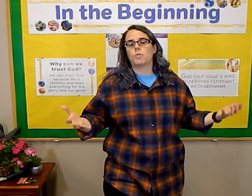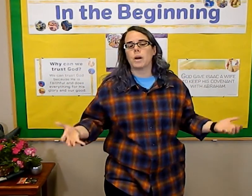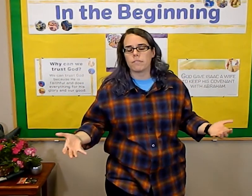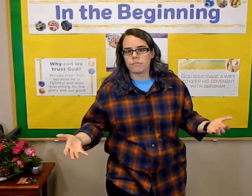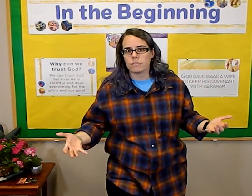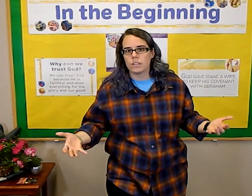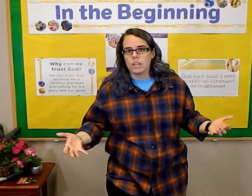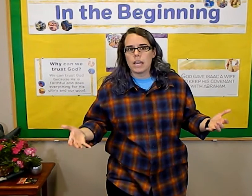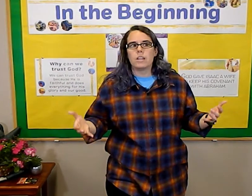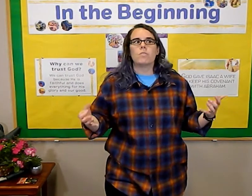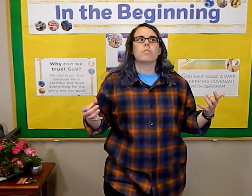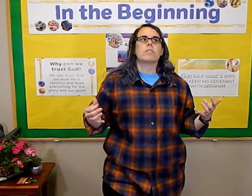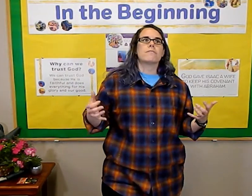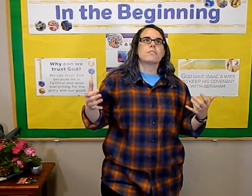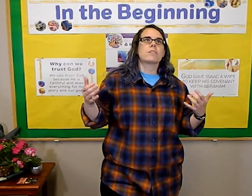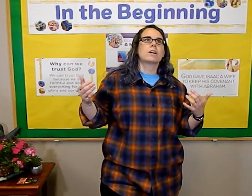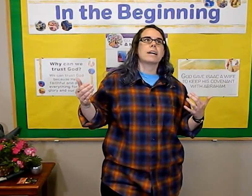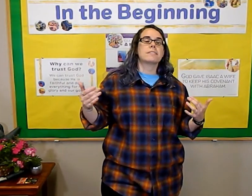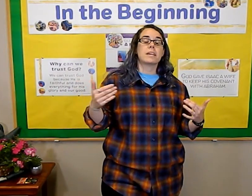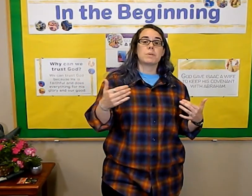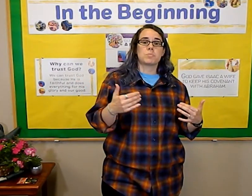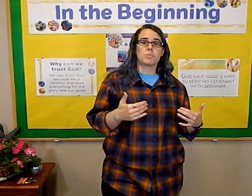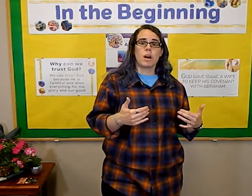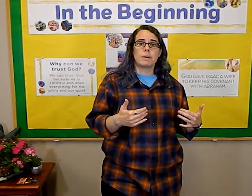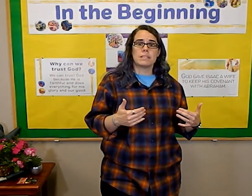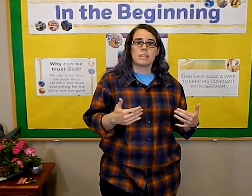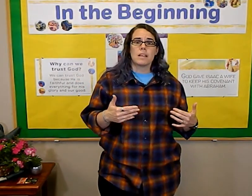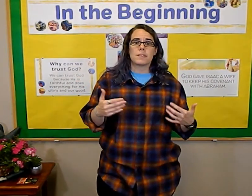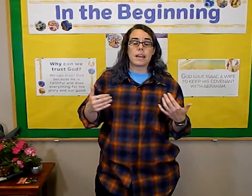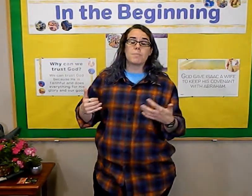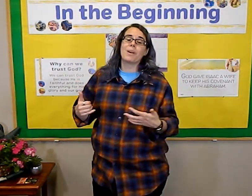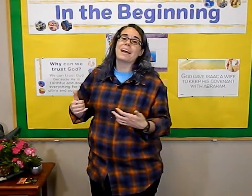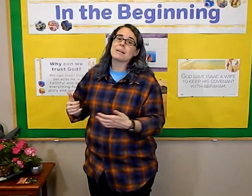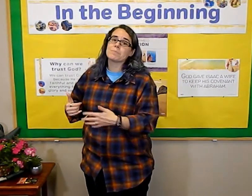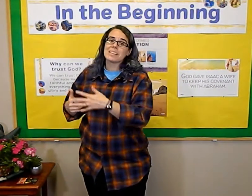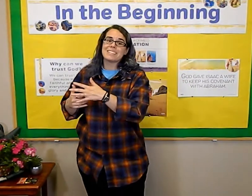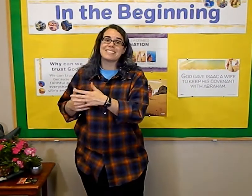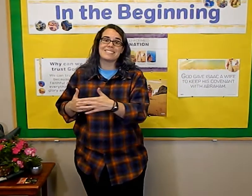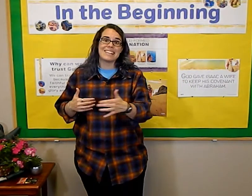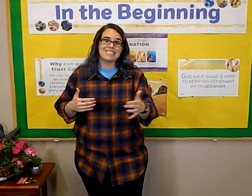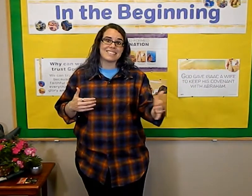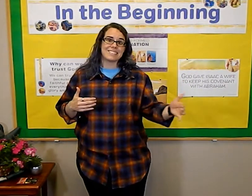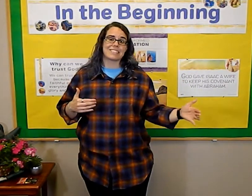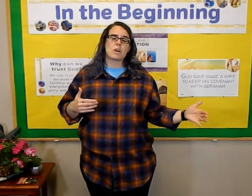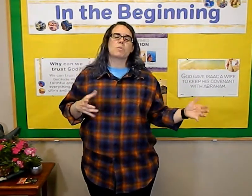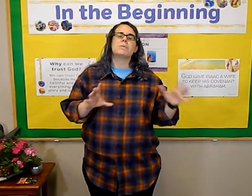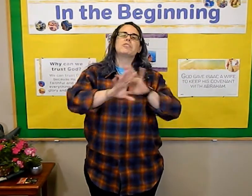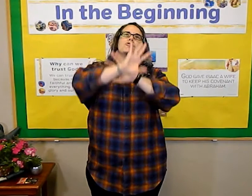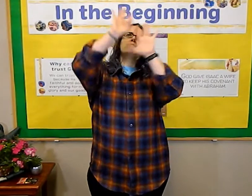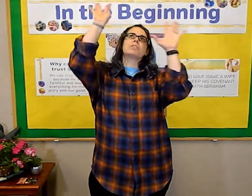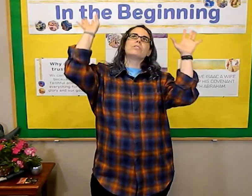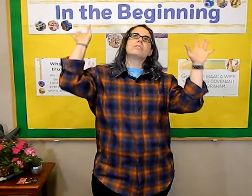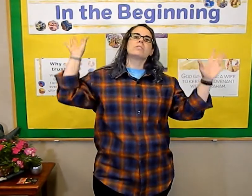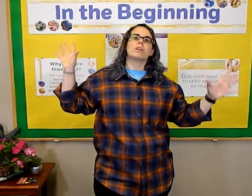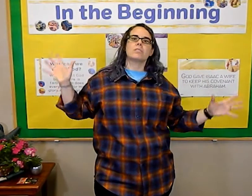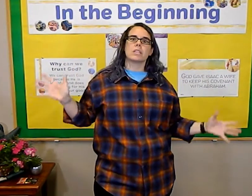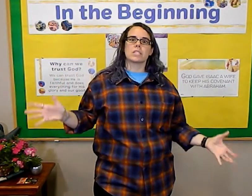wife. And in order for God to keep his promise that Abraham's descendants would be as numerous as the stars in the